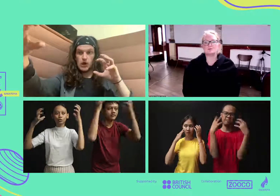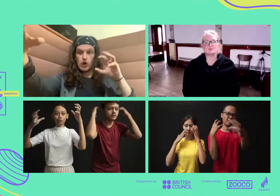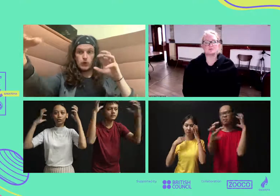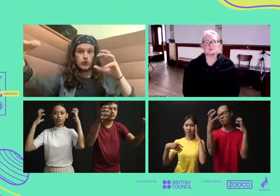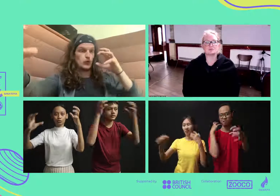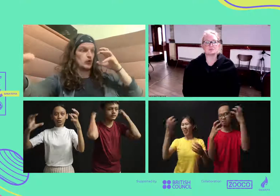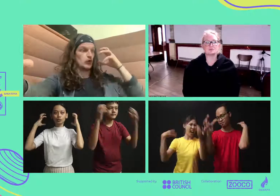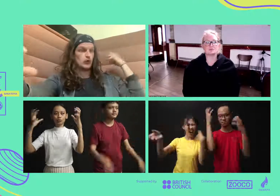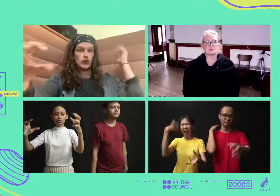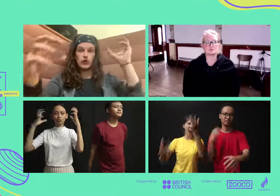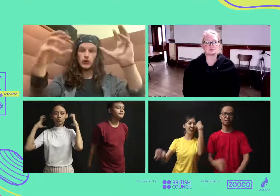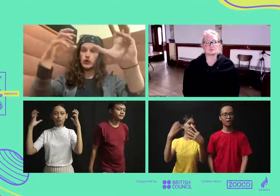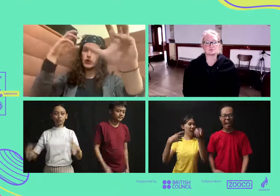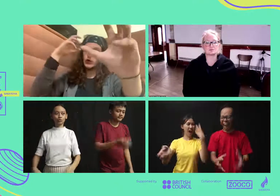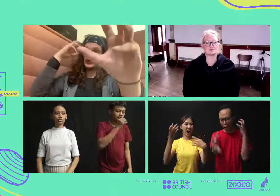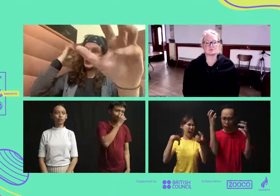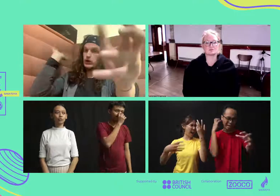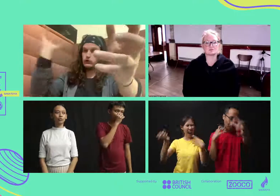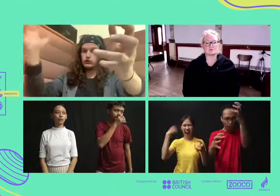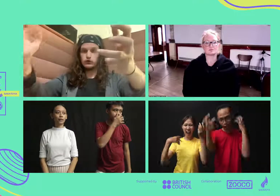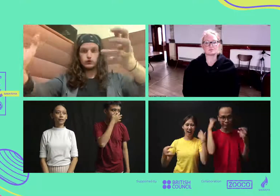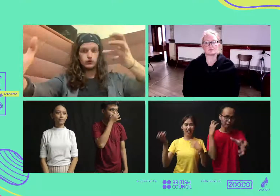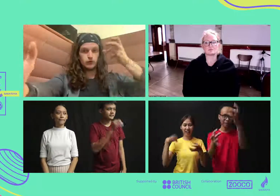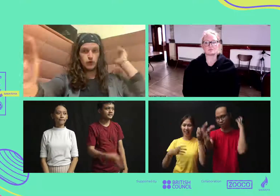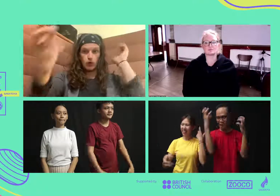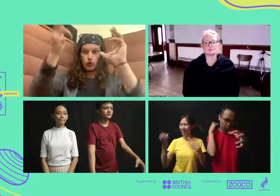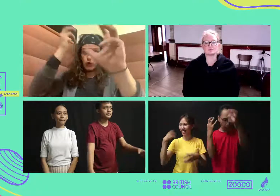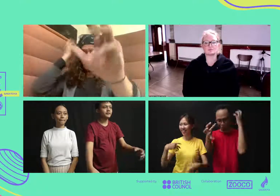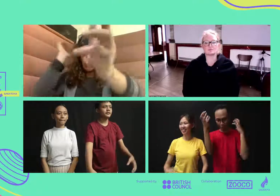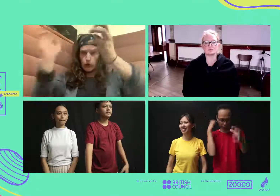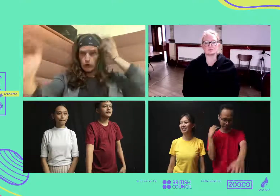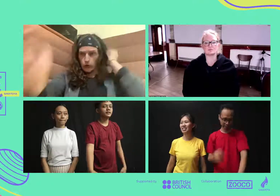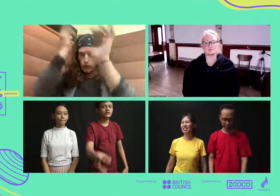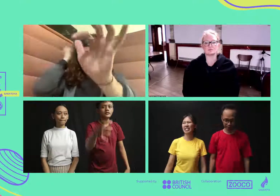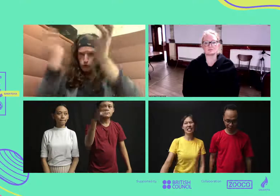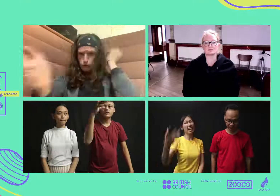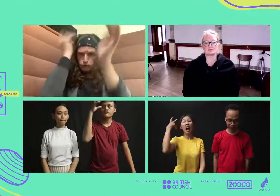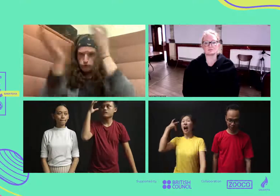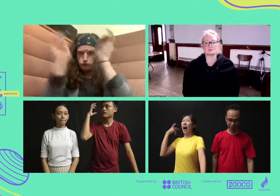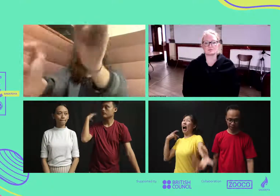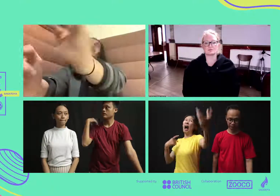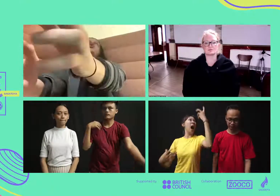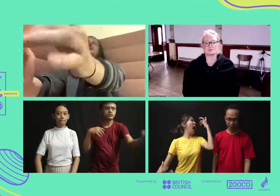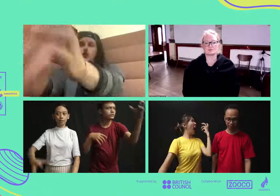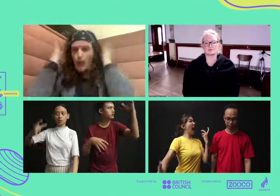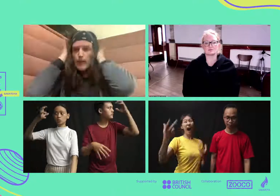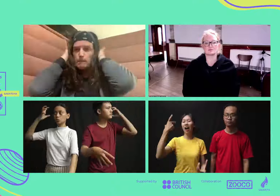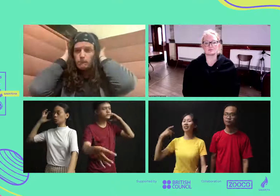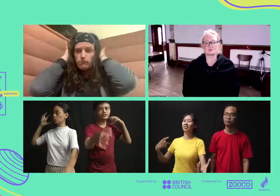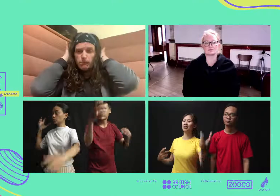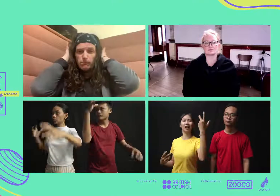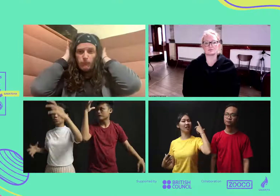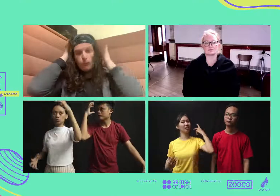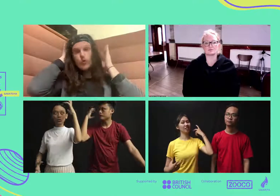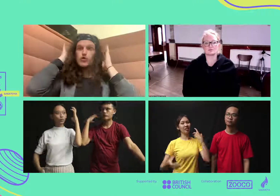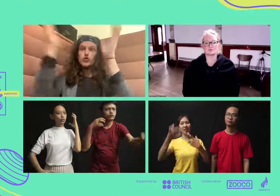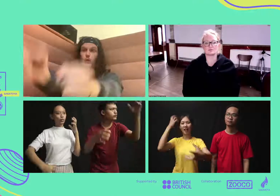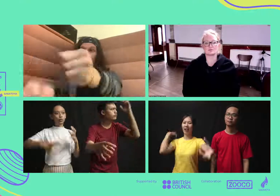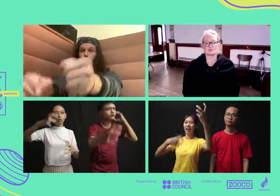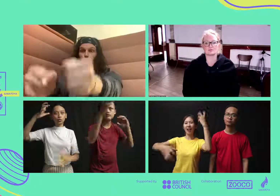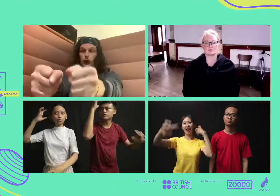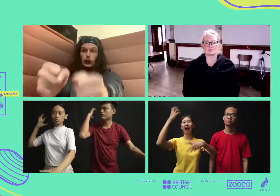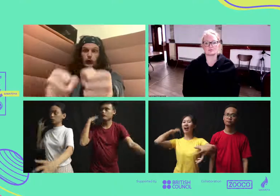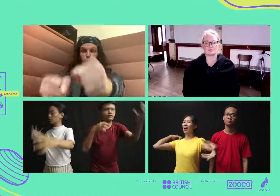So think about that's the planet, and they go past you on either side, faster and faster